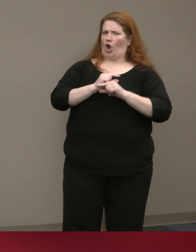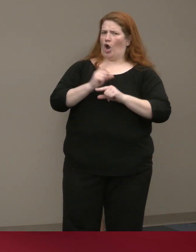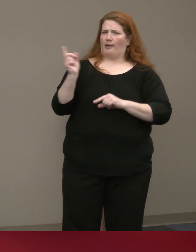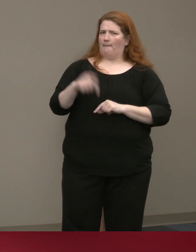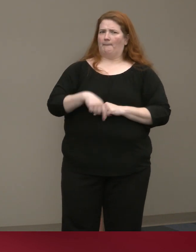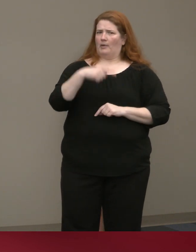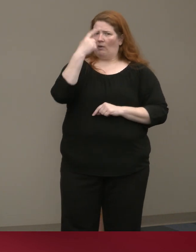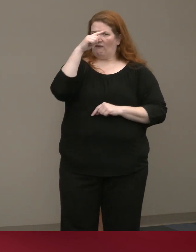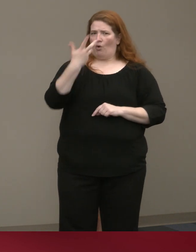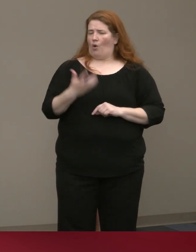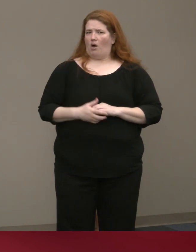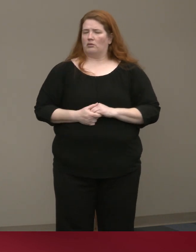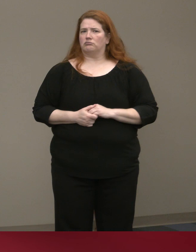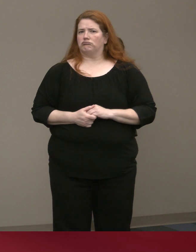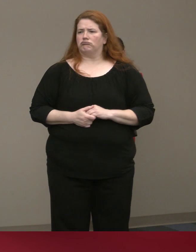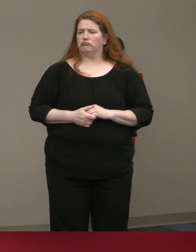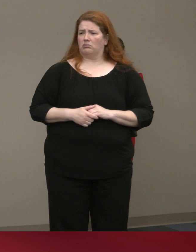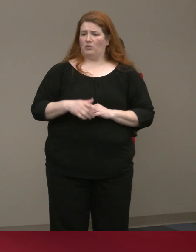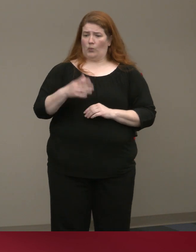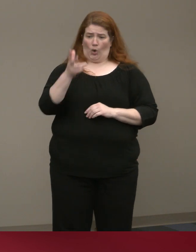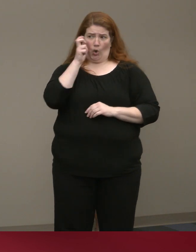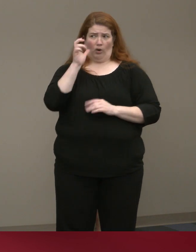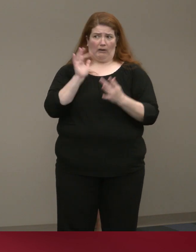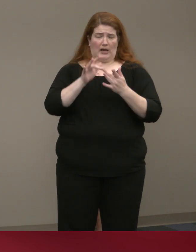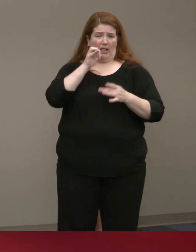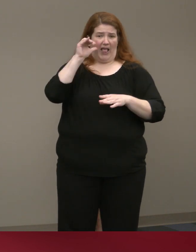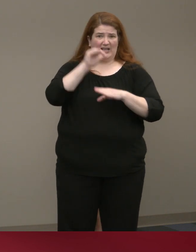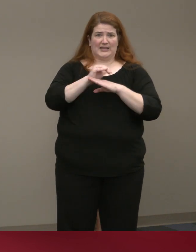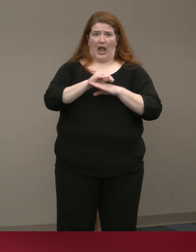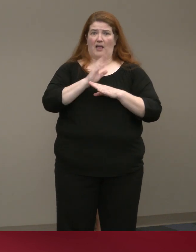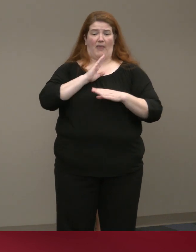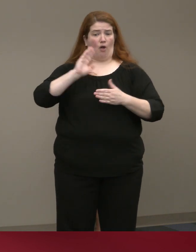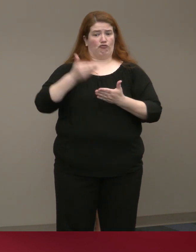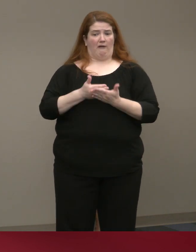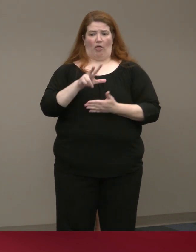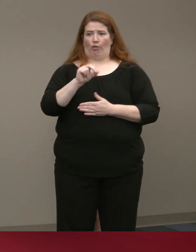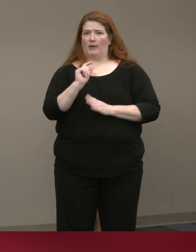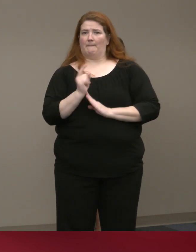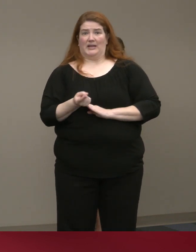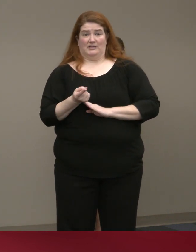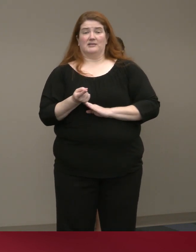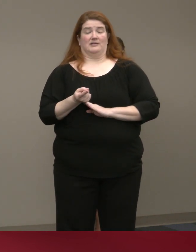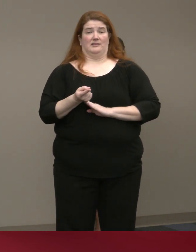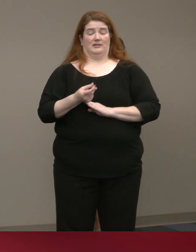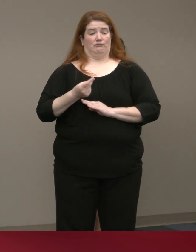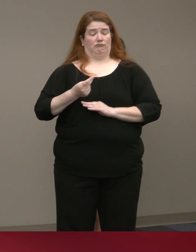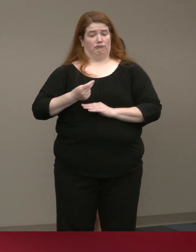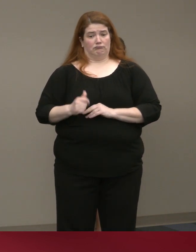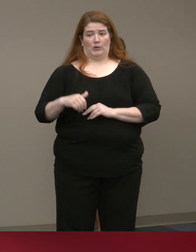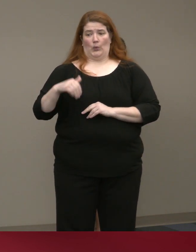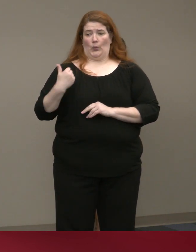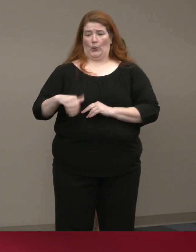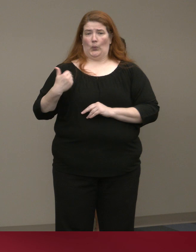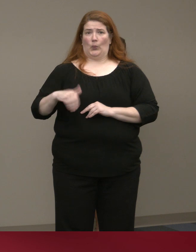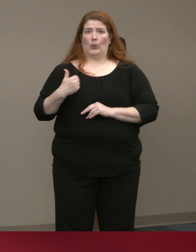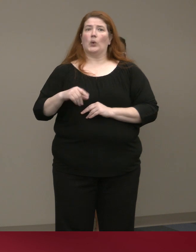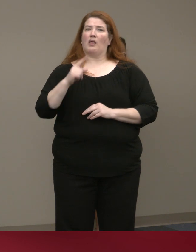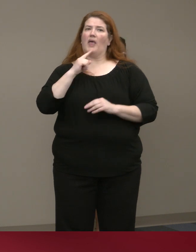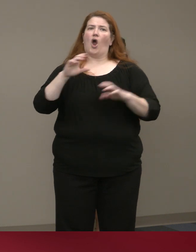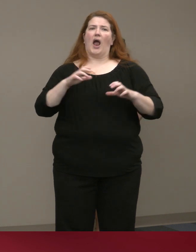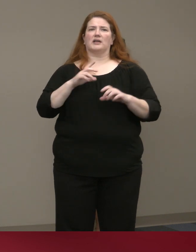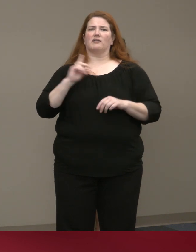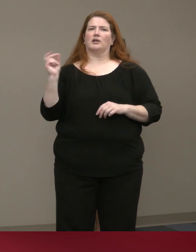heard that they were contacted last night and they responded within 30 minutes of being contacted. They're actively patrolling the